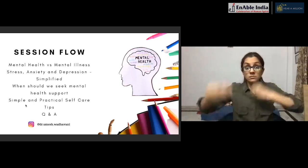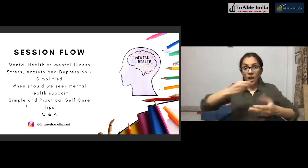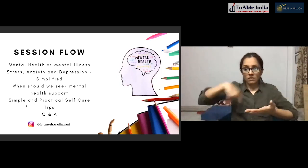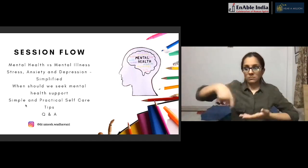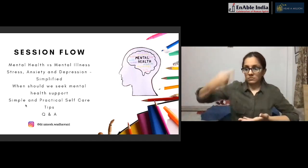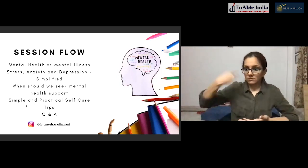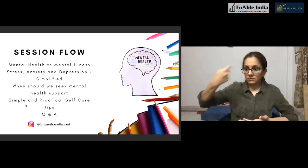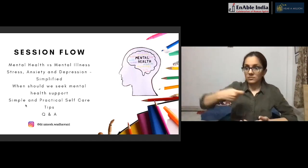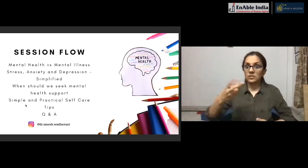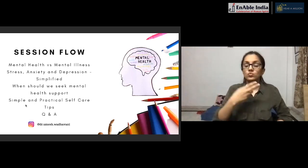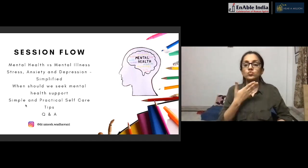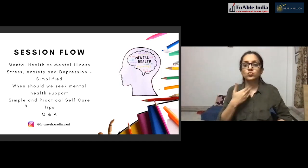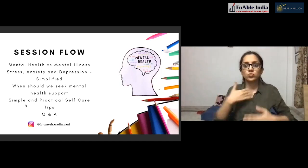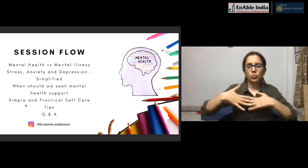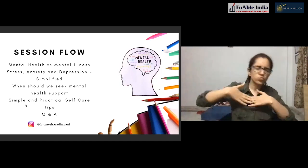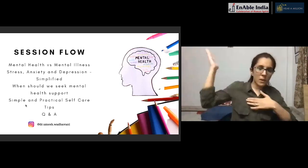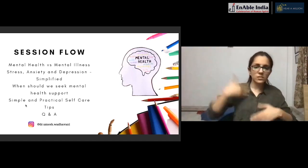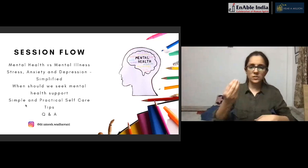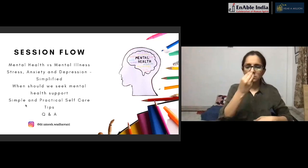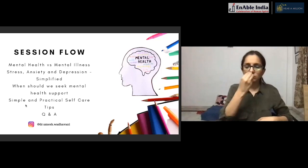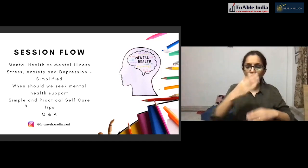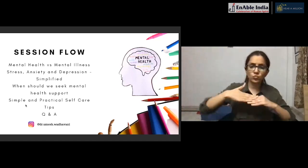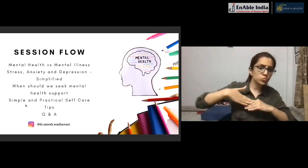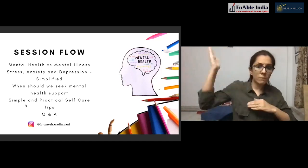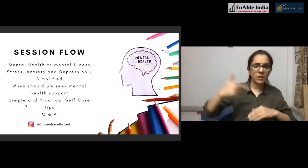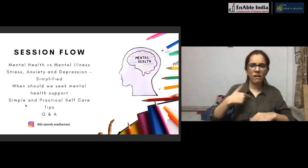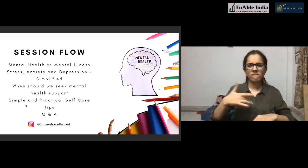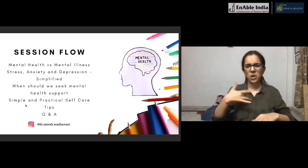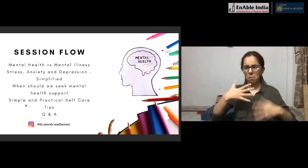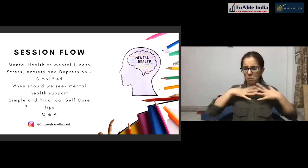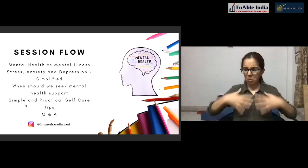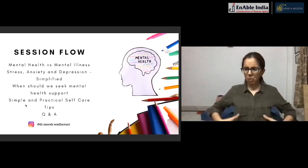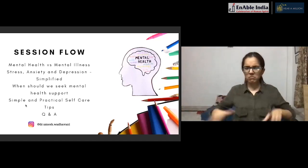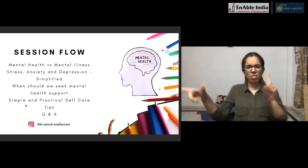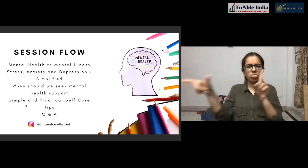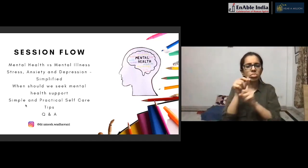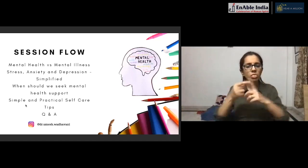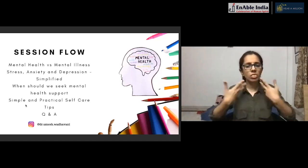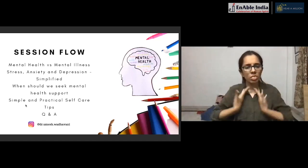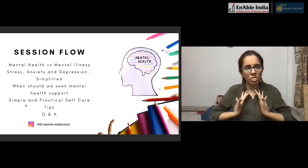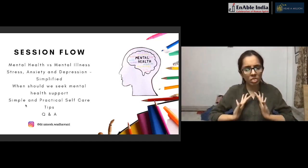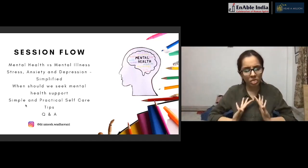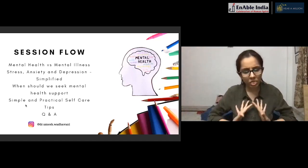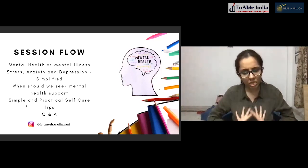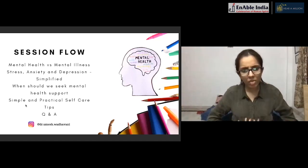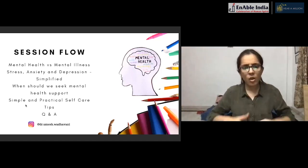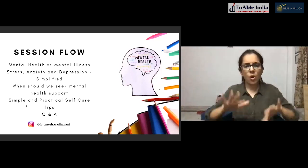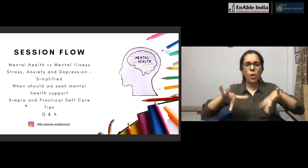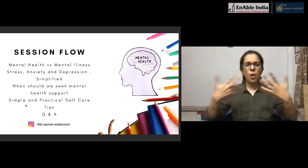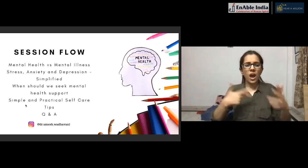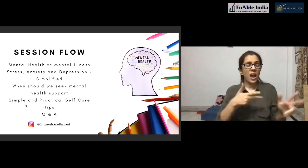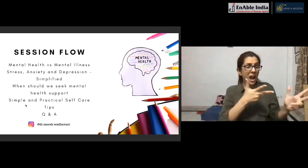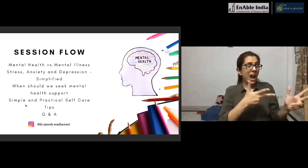lot of sugary food. You feel tired, you feel fatigue, you don't feel like doing anything, you don't feel like talking to